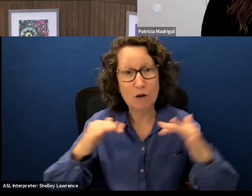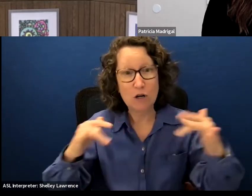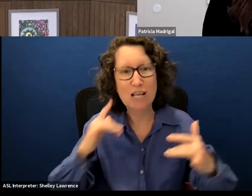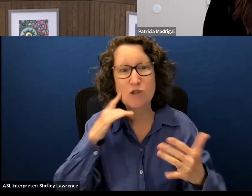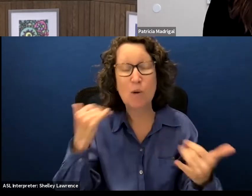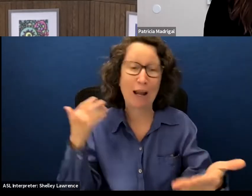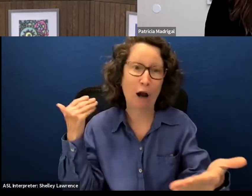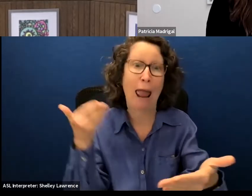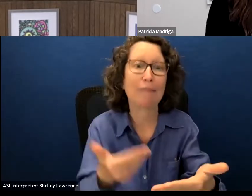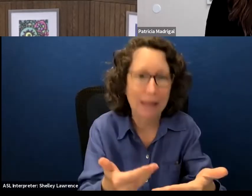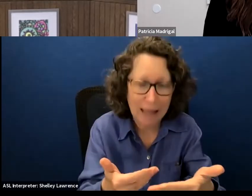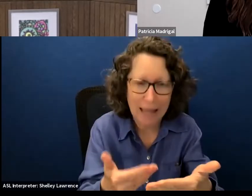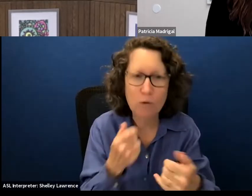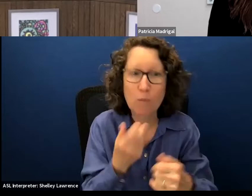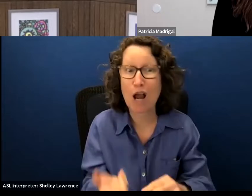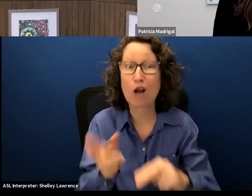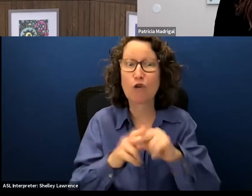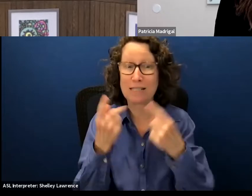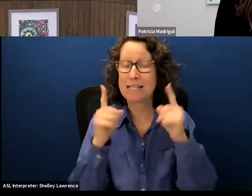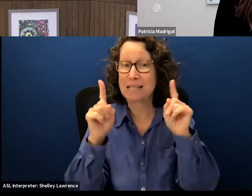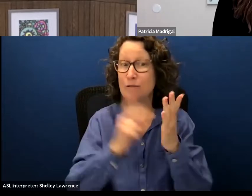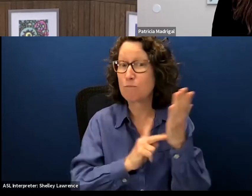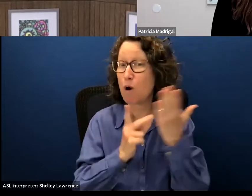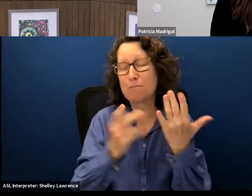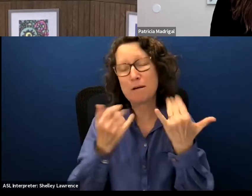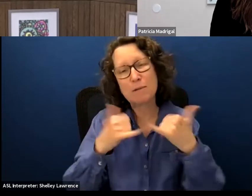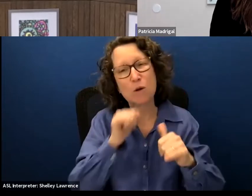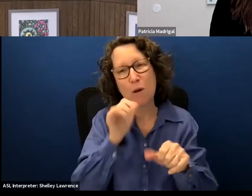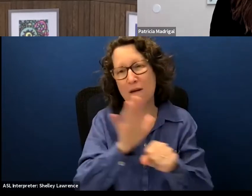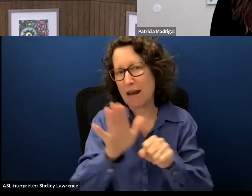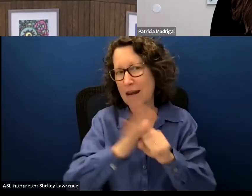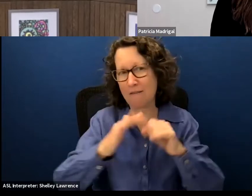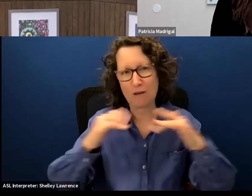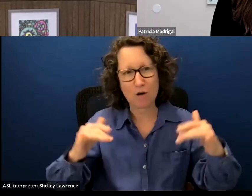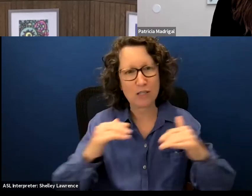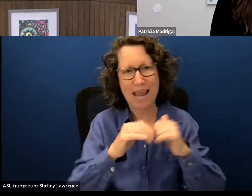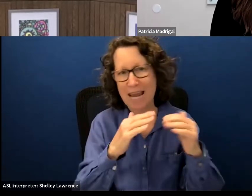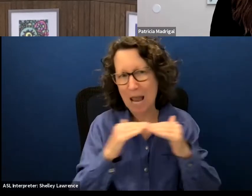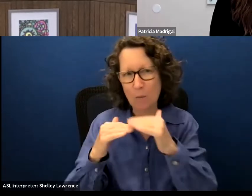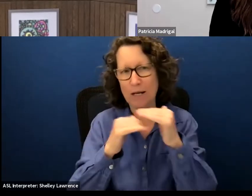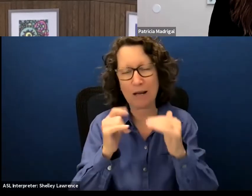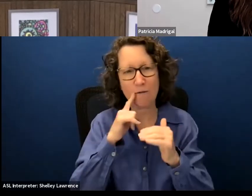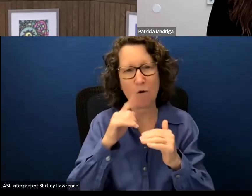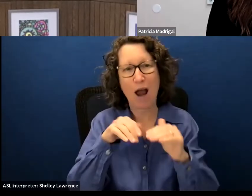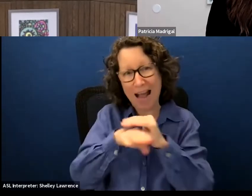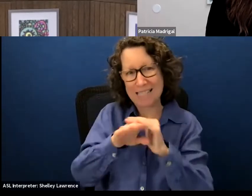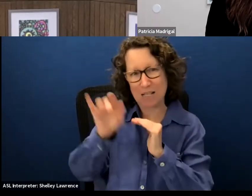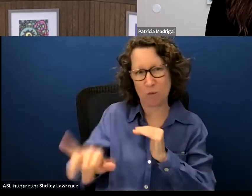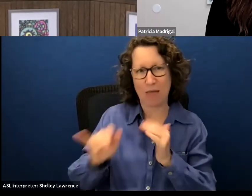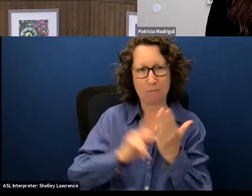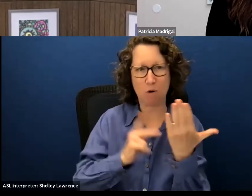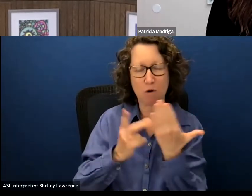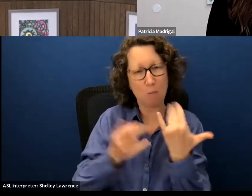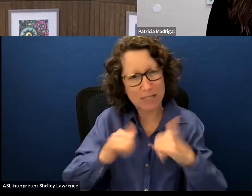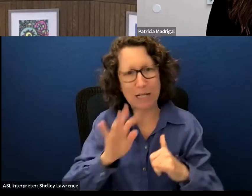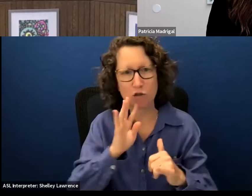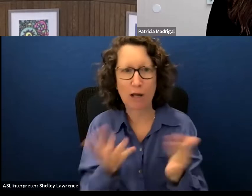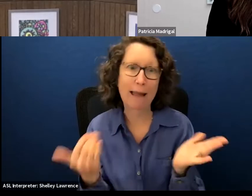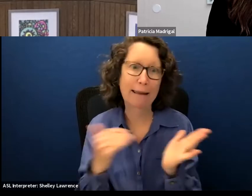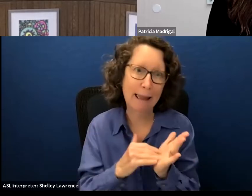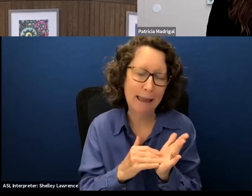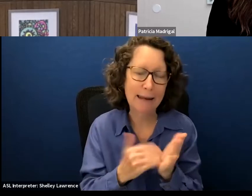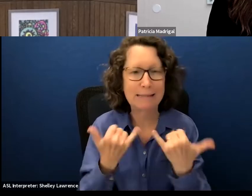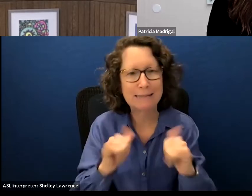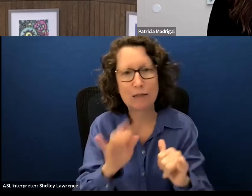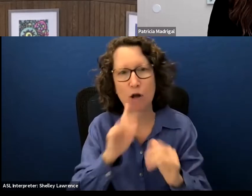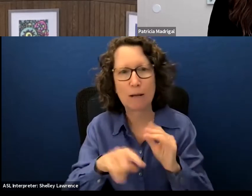end, we're increasing successful programs, but we still don't have the diversity and equity for access to this program. We're still talking about, again, and still